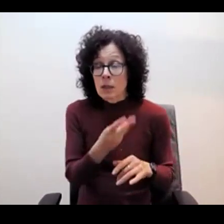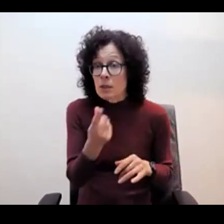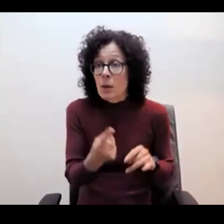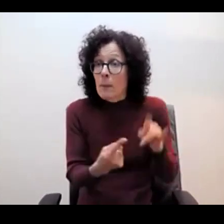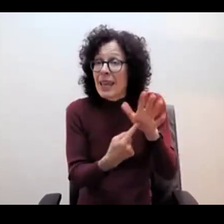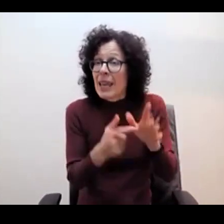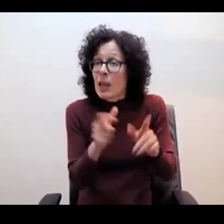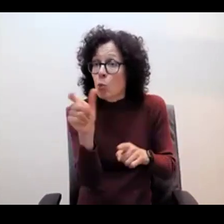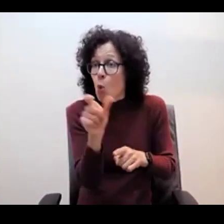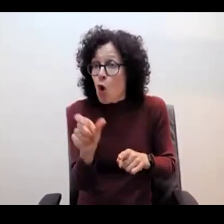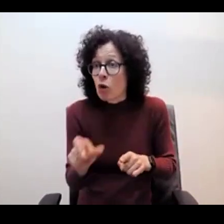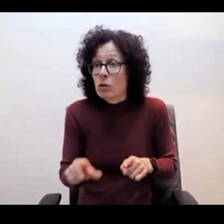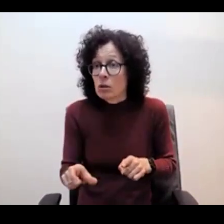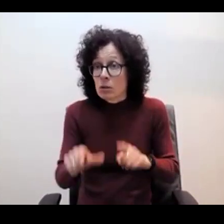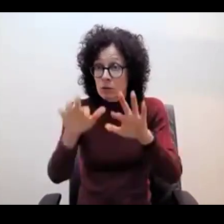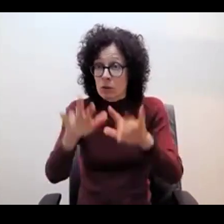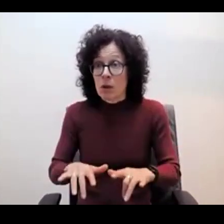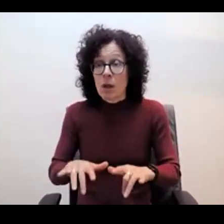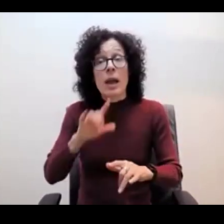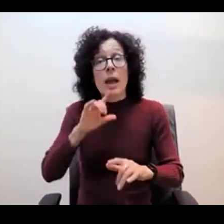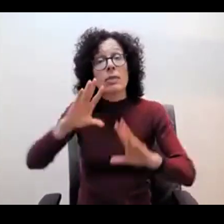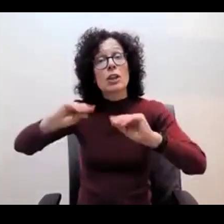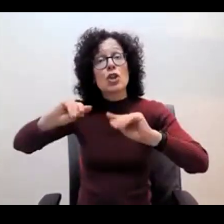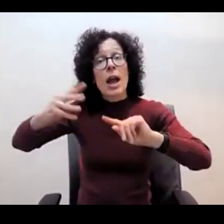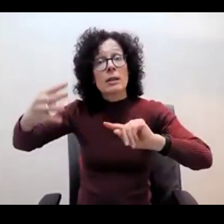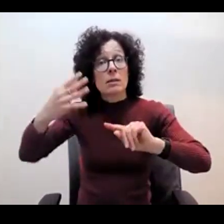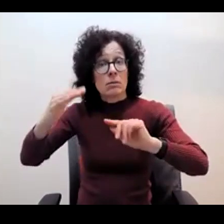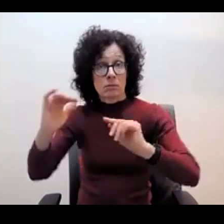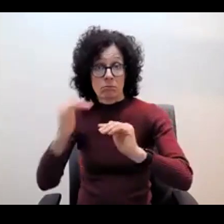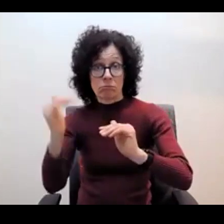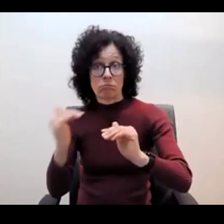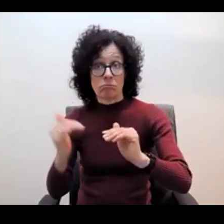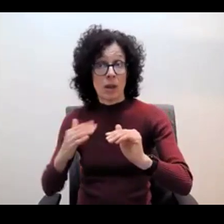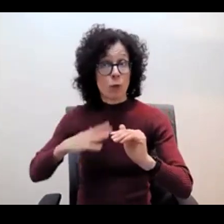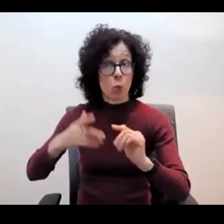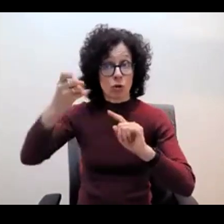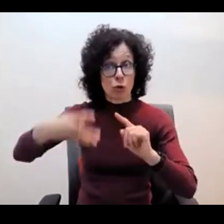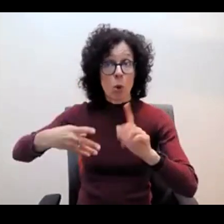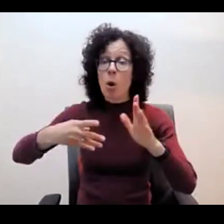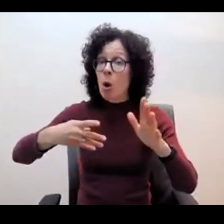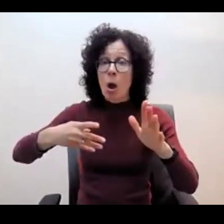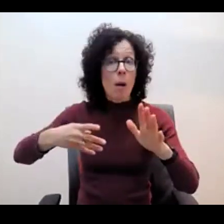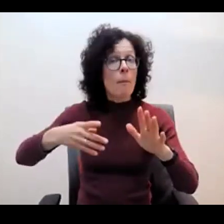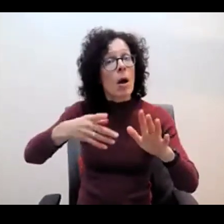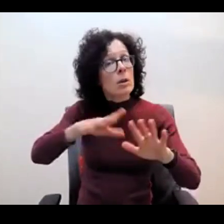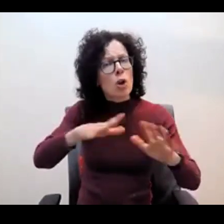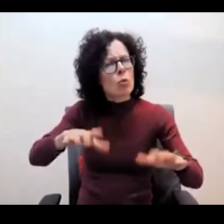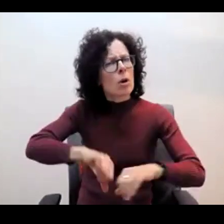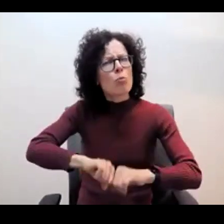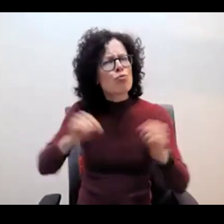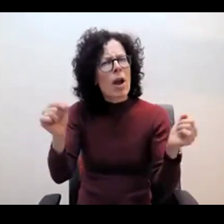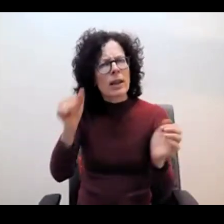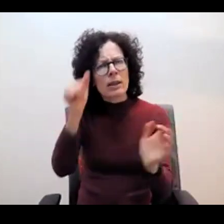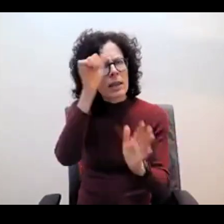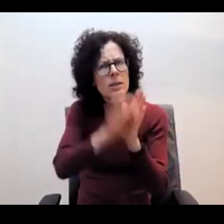You can also do that in the chat if you like. And just gently, without breaking your experience, without breaking